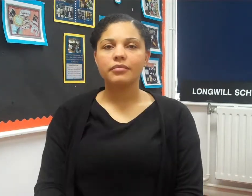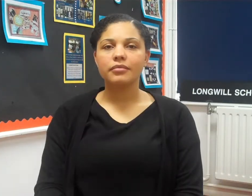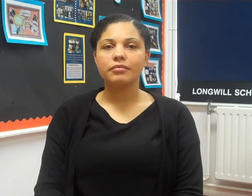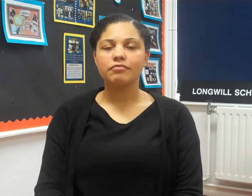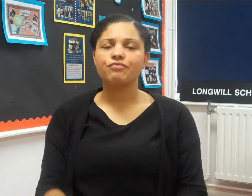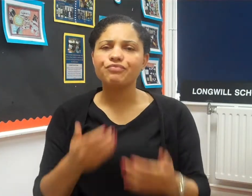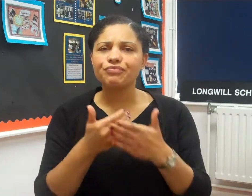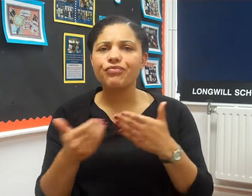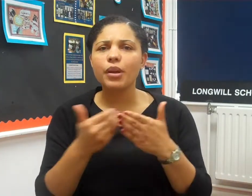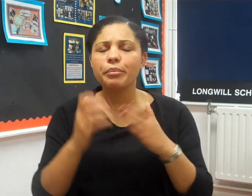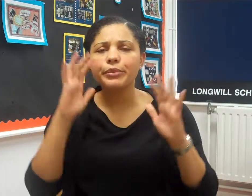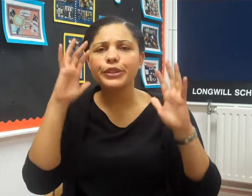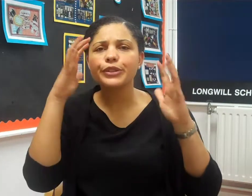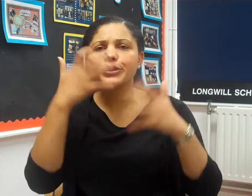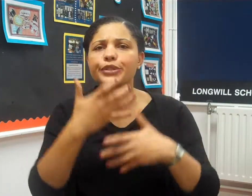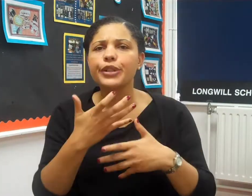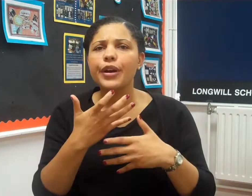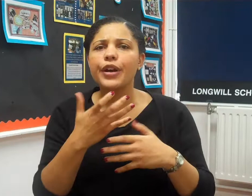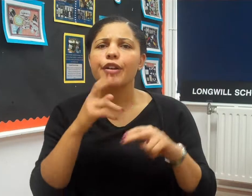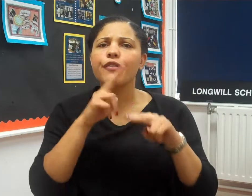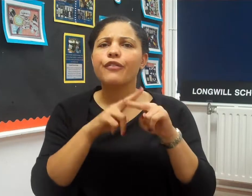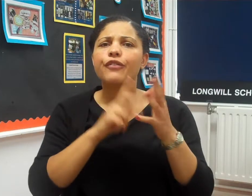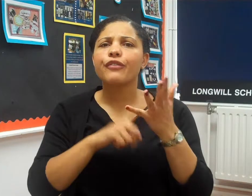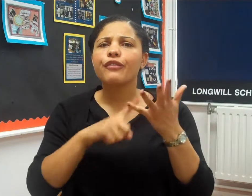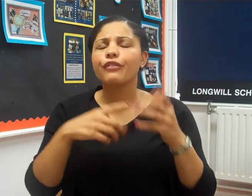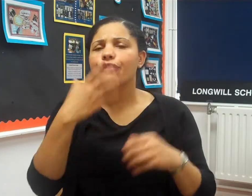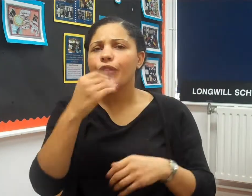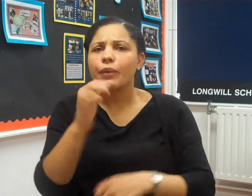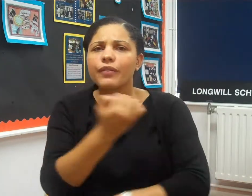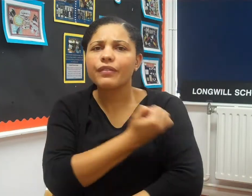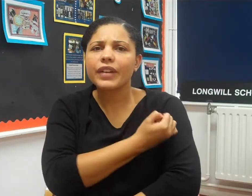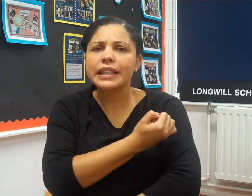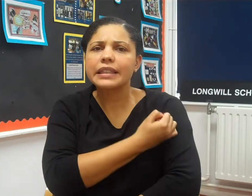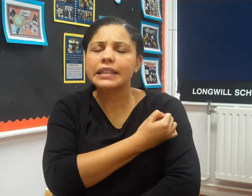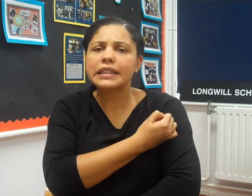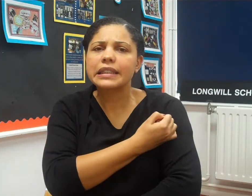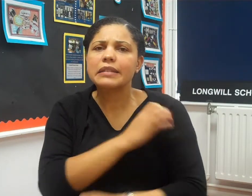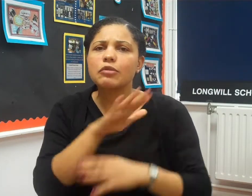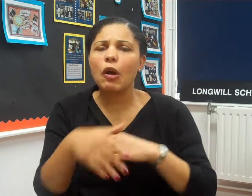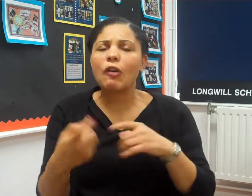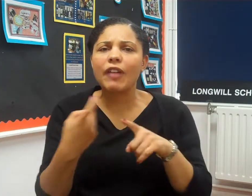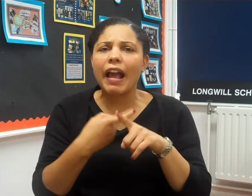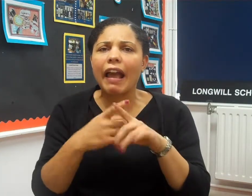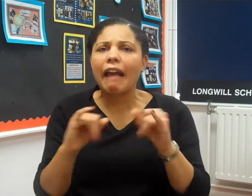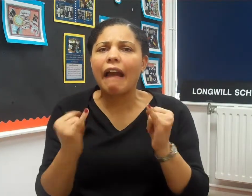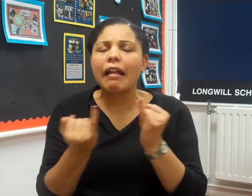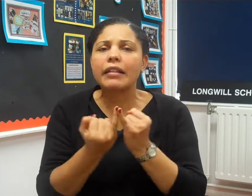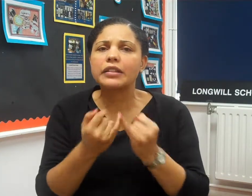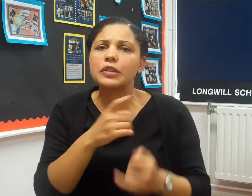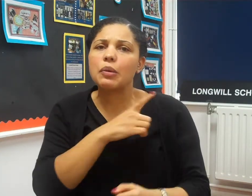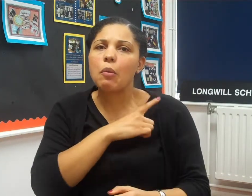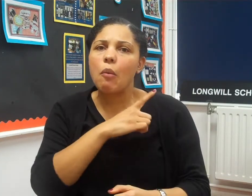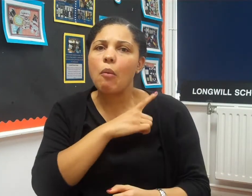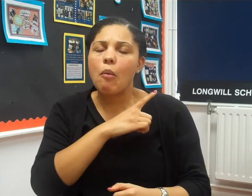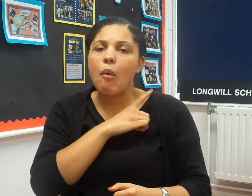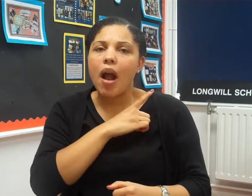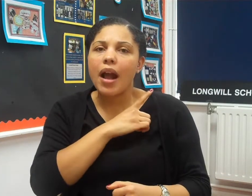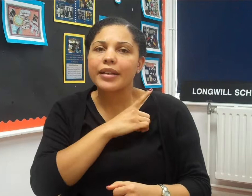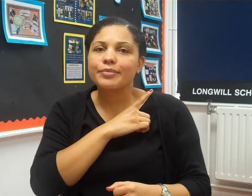A common concern about flu vaccine is regarding egg allergy. This is because the flu virus used to make the vaccine is produced